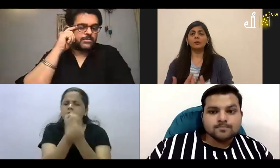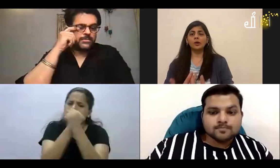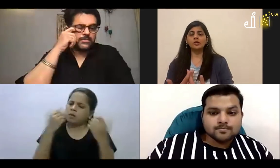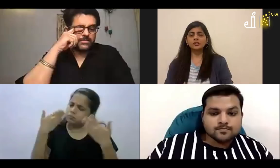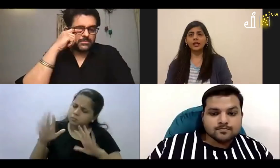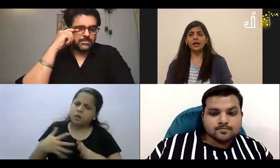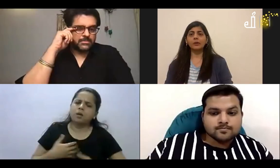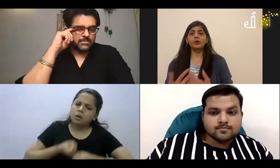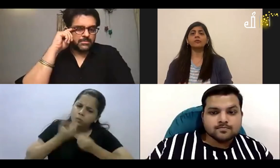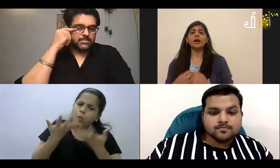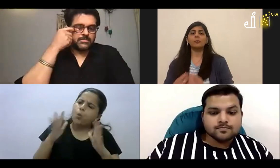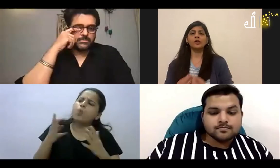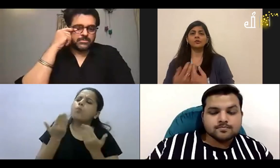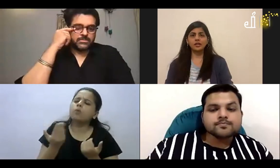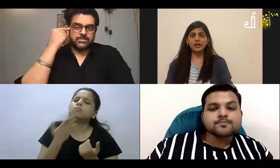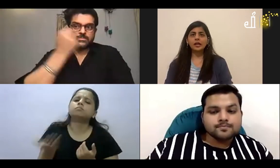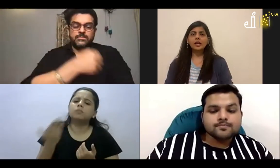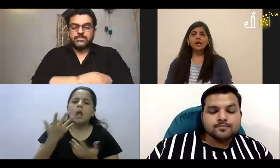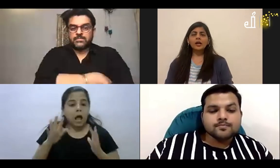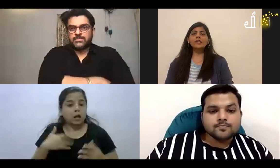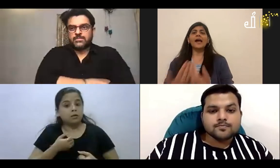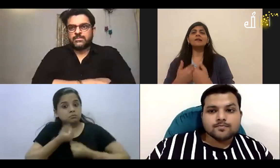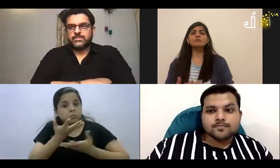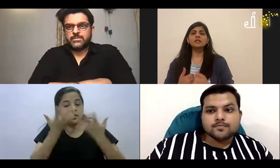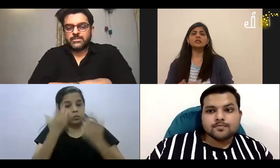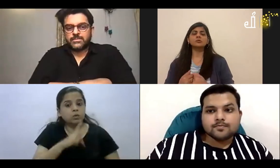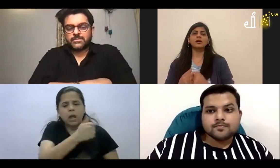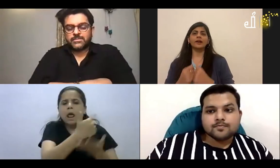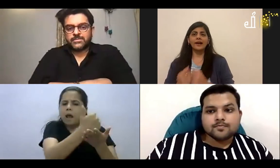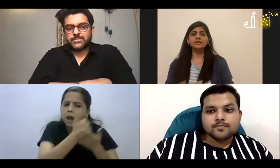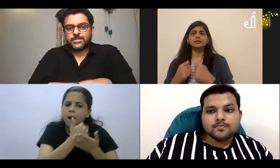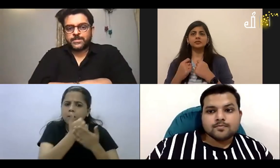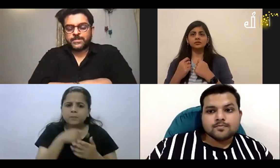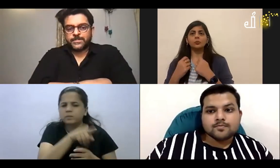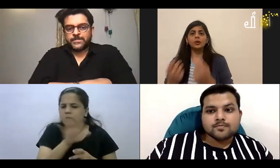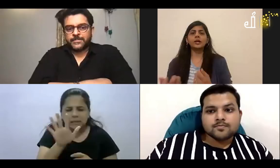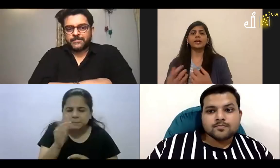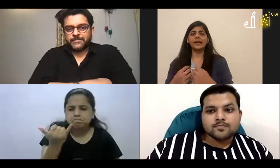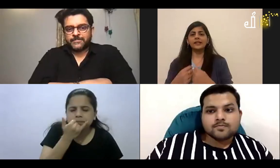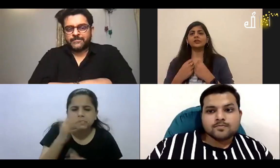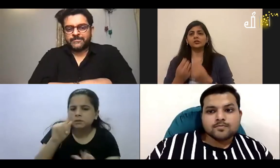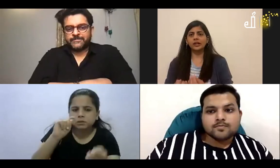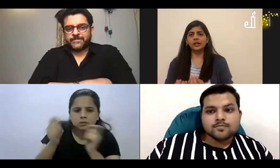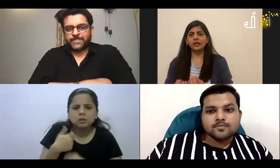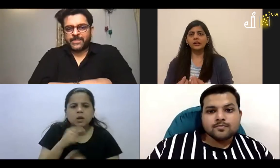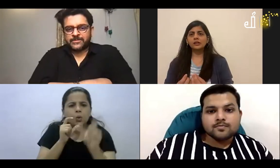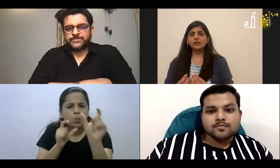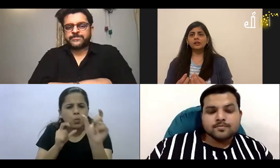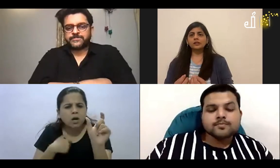what I wanted to say. And whatever I wanted to say, they helped me to correct the word that I needed to